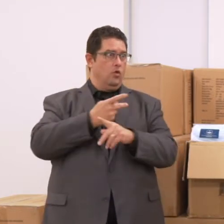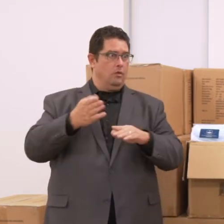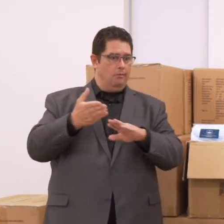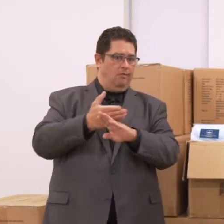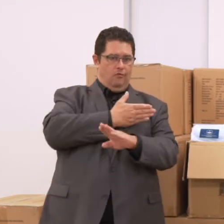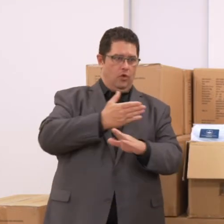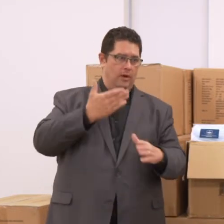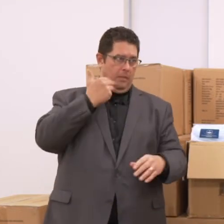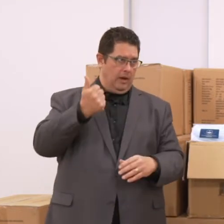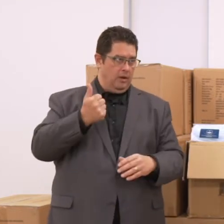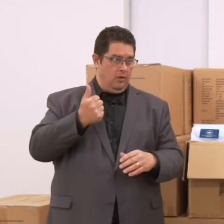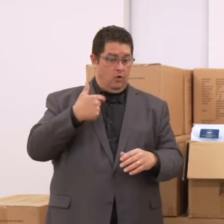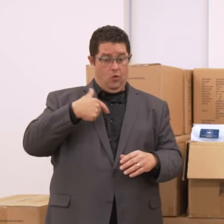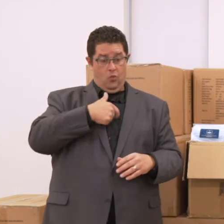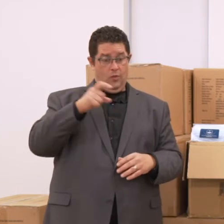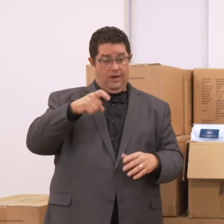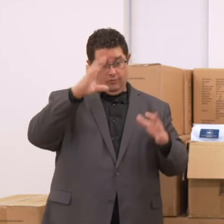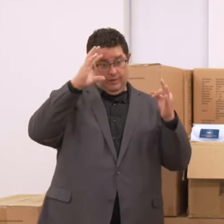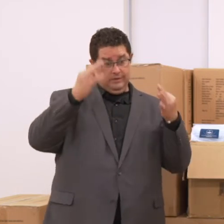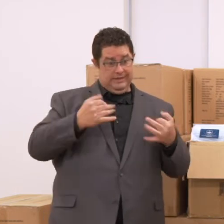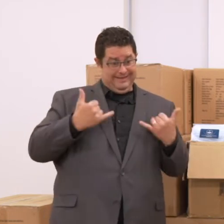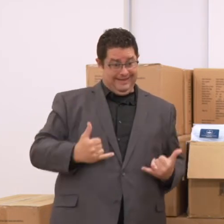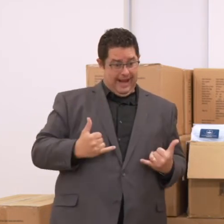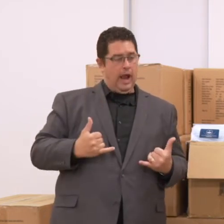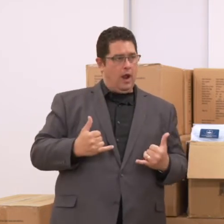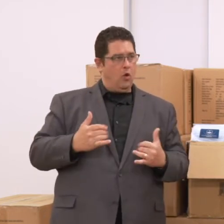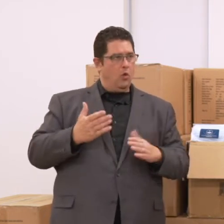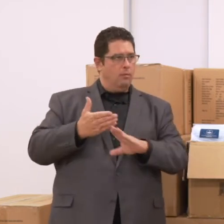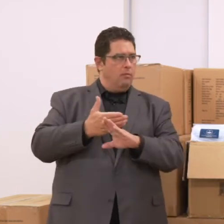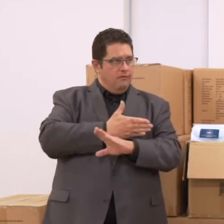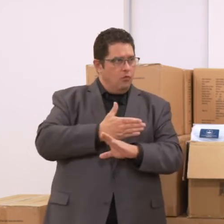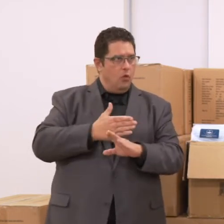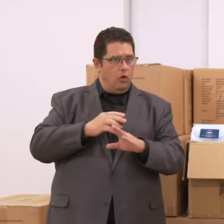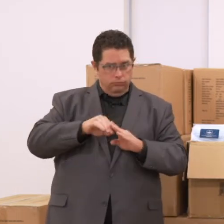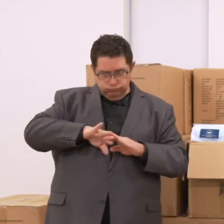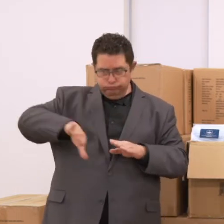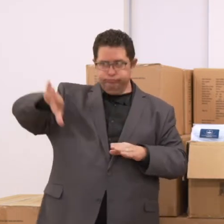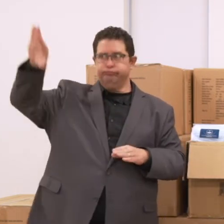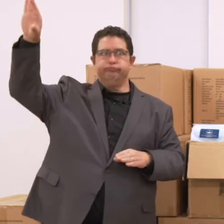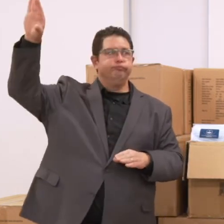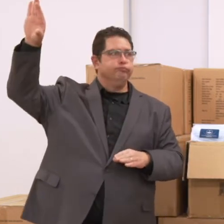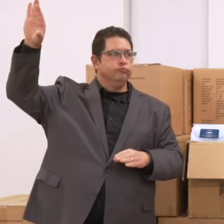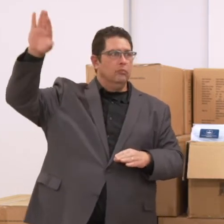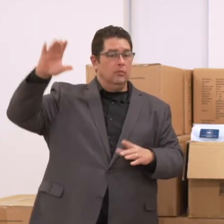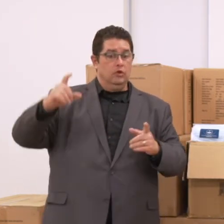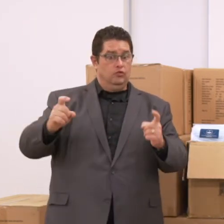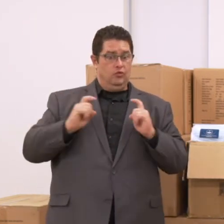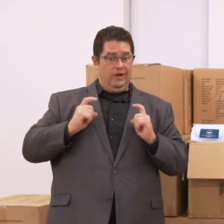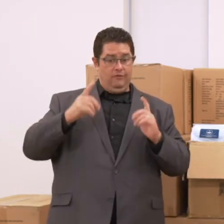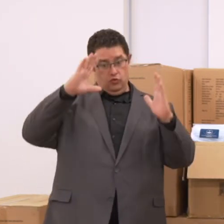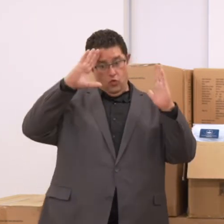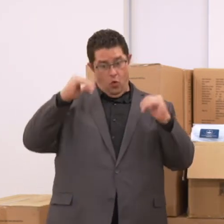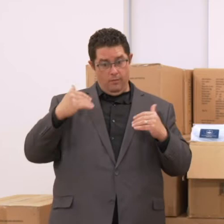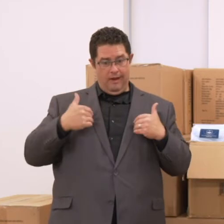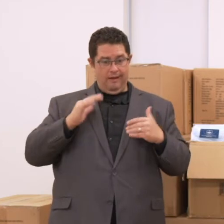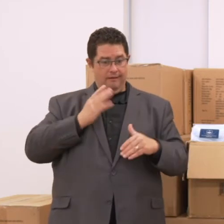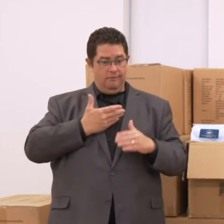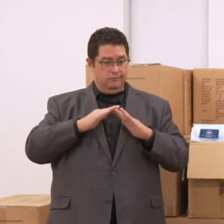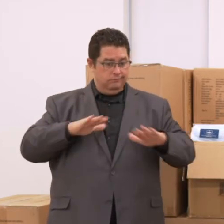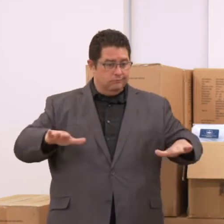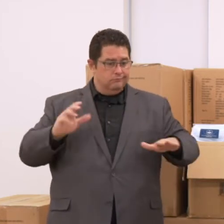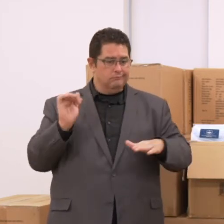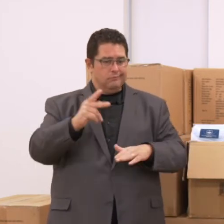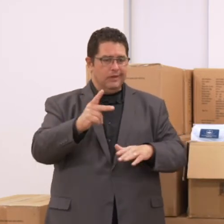now to keep us from getting in a much worse place, to give us the opportunity or the hope at having our kids back in some sort of